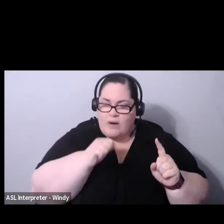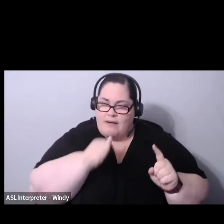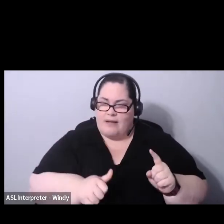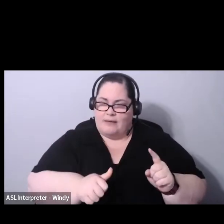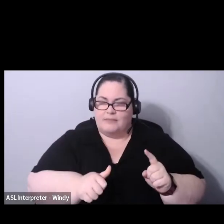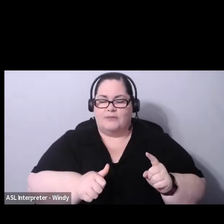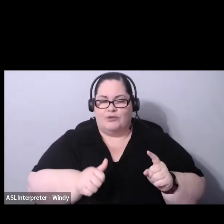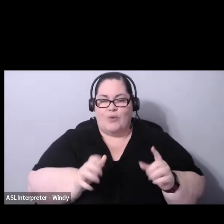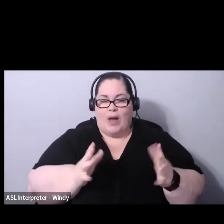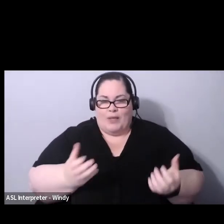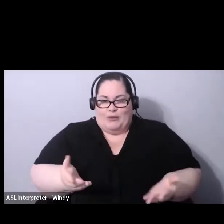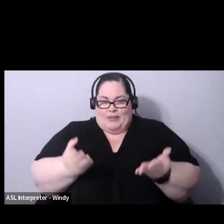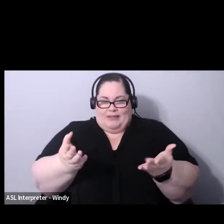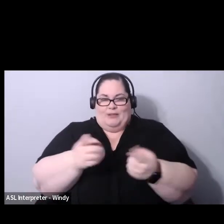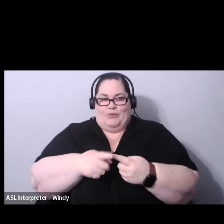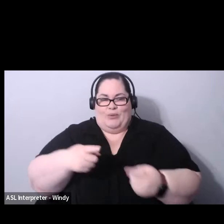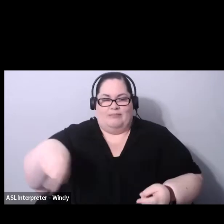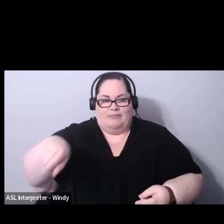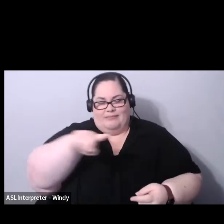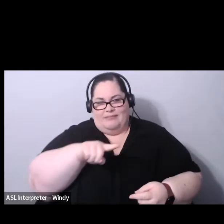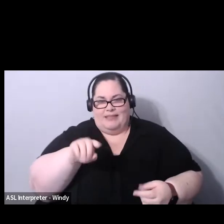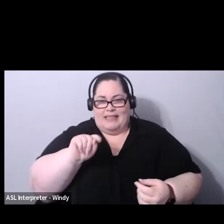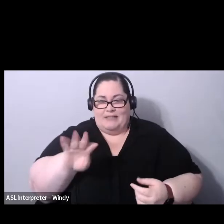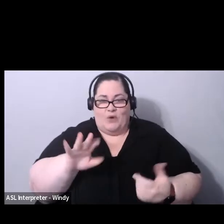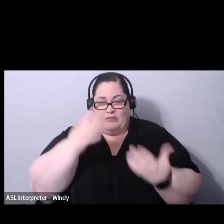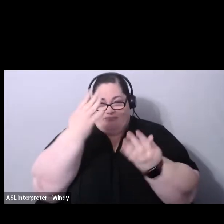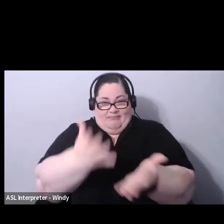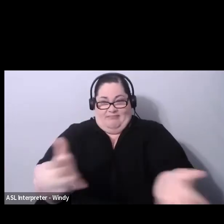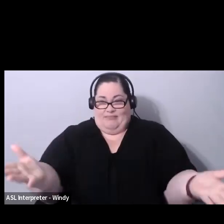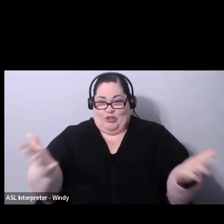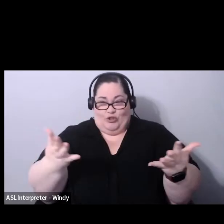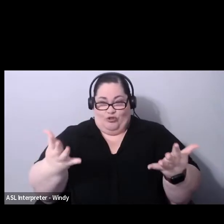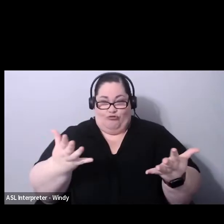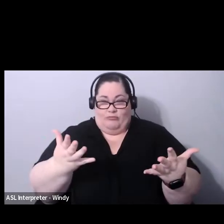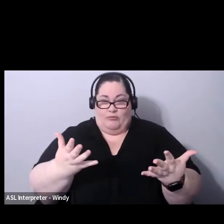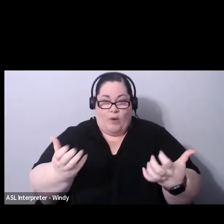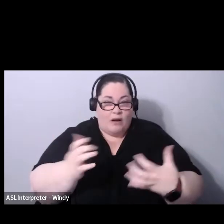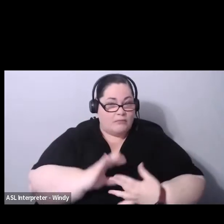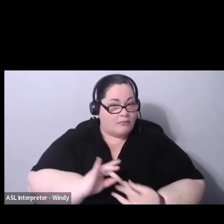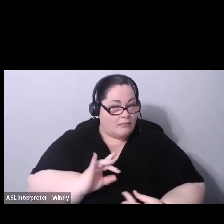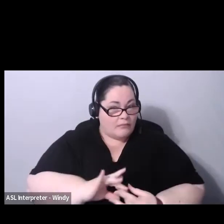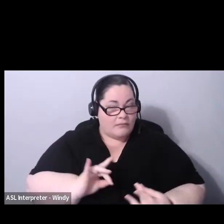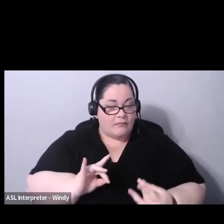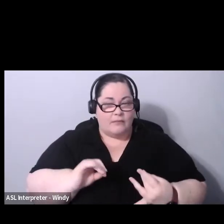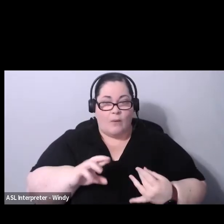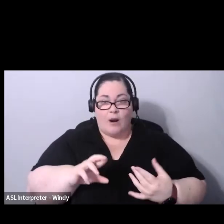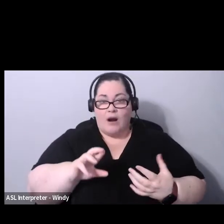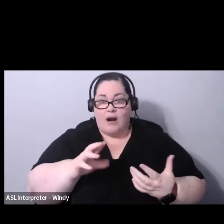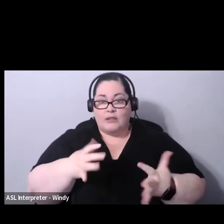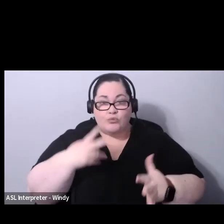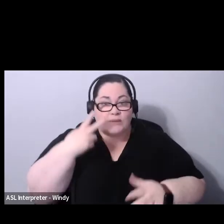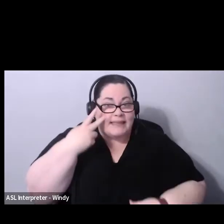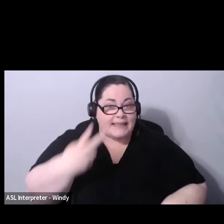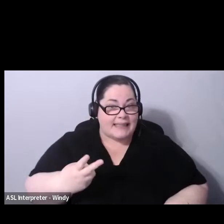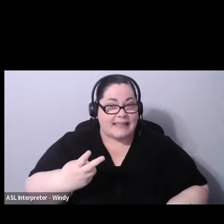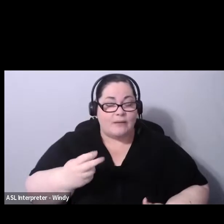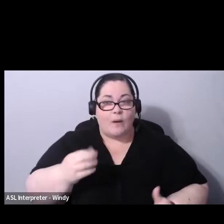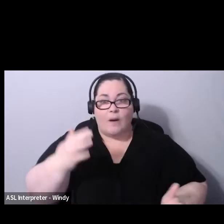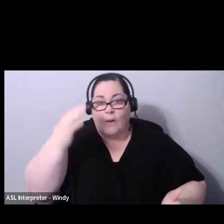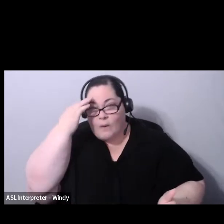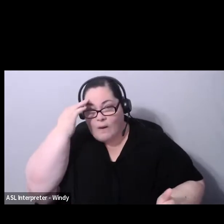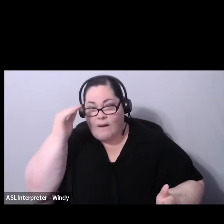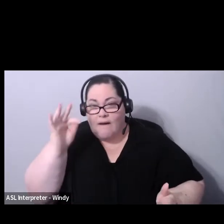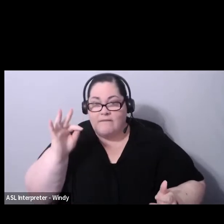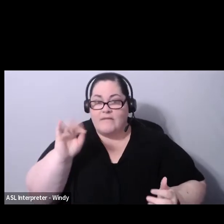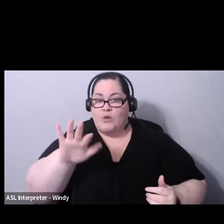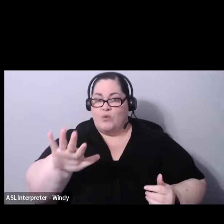of the task force members. Does anybody have any comments? Has anybody seen anything or been aware of anything in